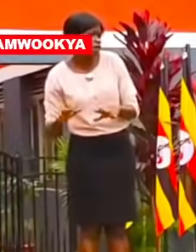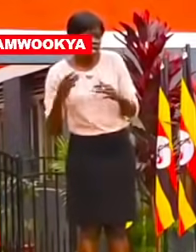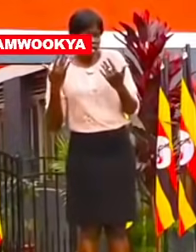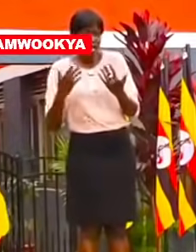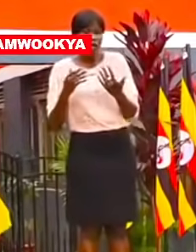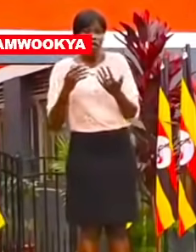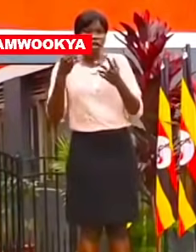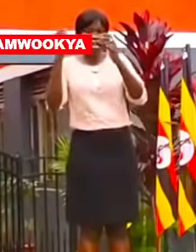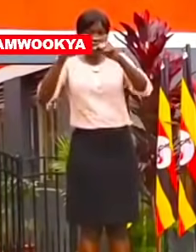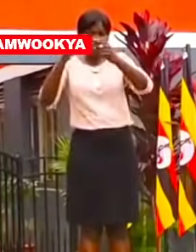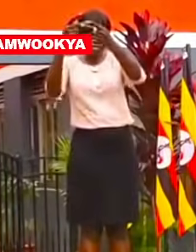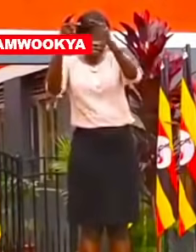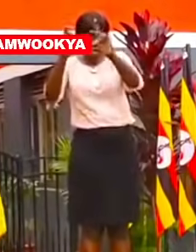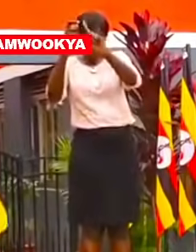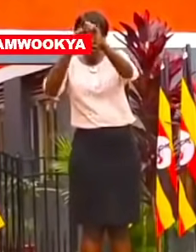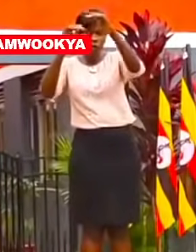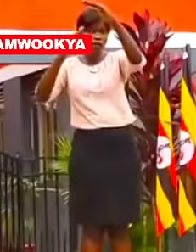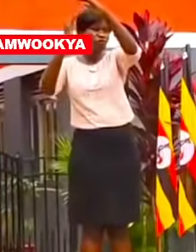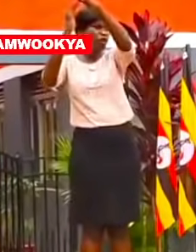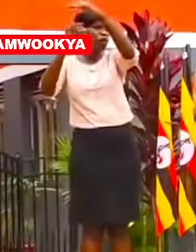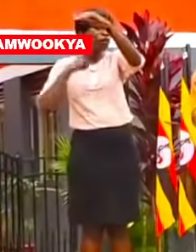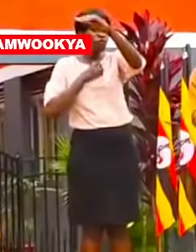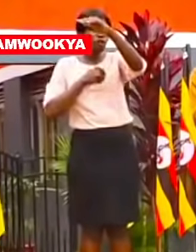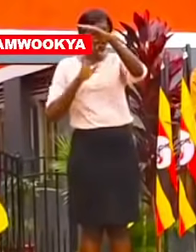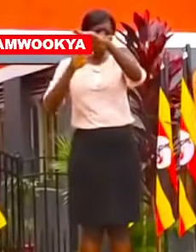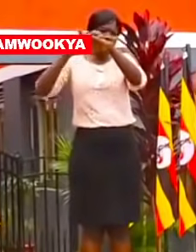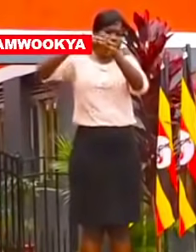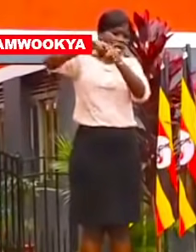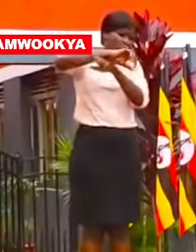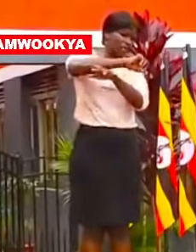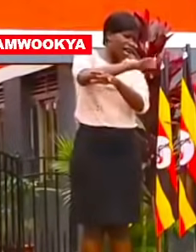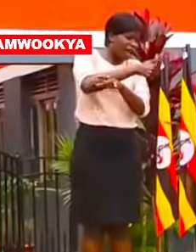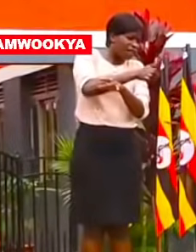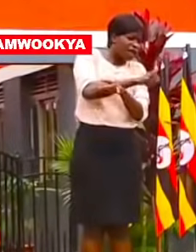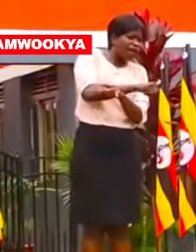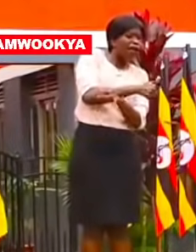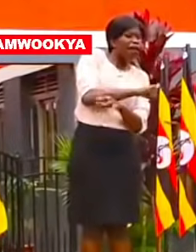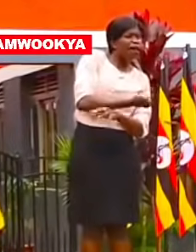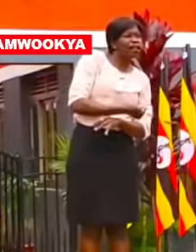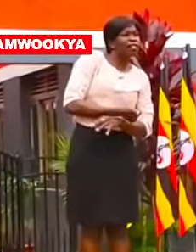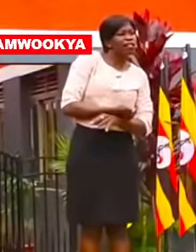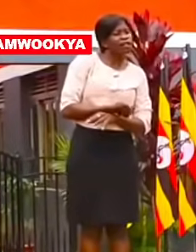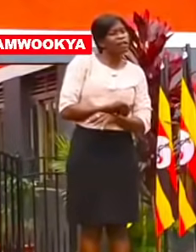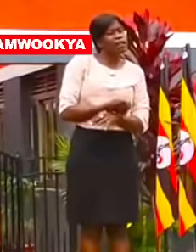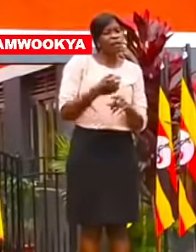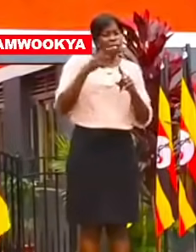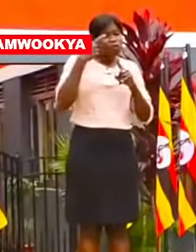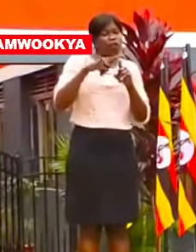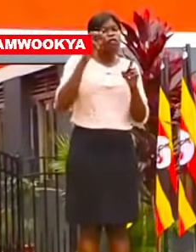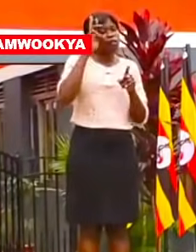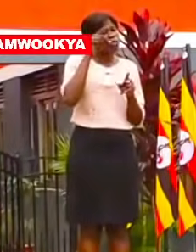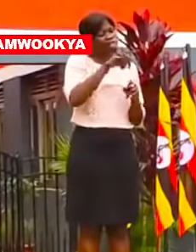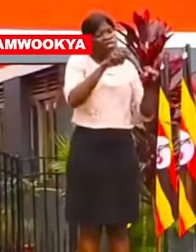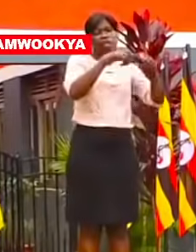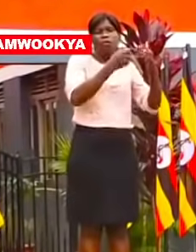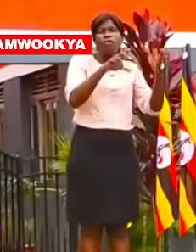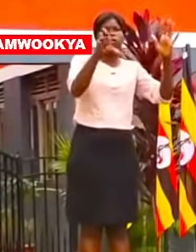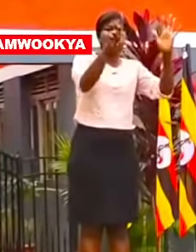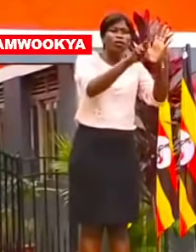mujja kiwulira nga kisse mu bitundu ebirala mu ofiisi endala zonna kijaamu, tekikkirizibwa mu mateeka. Naye n'okusingira